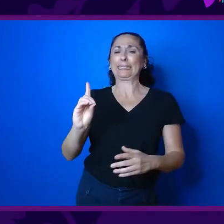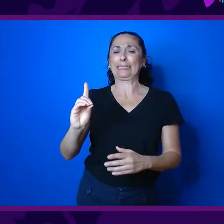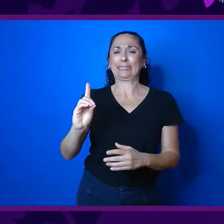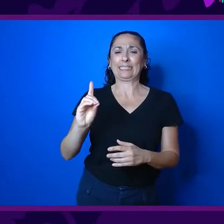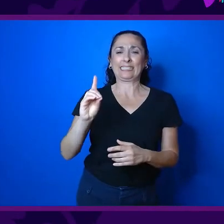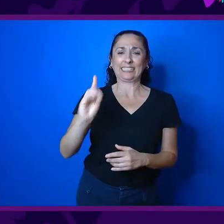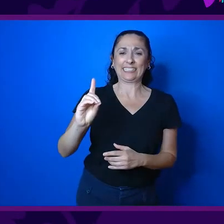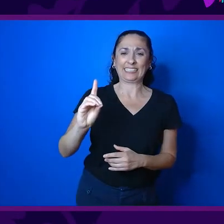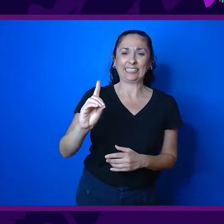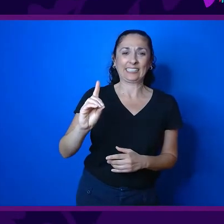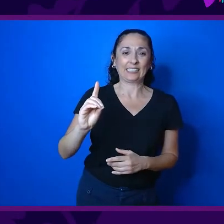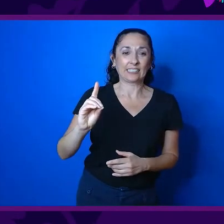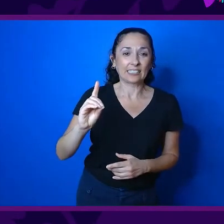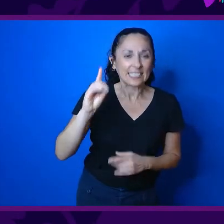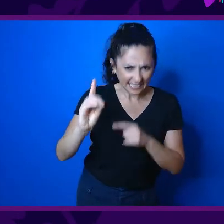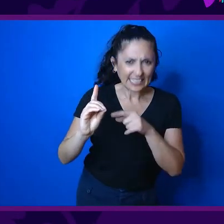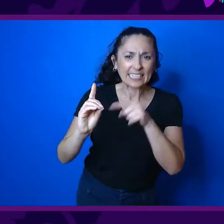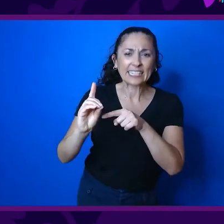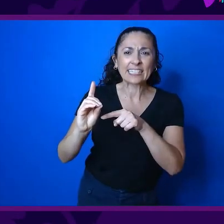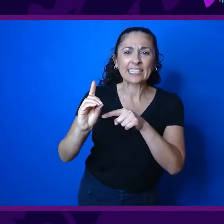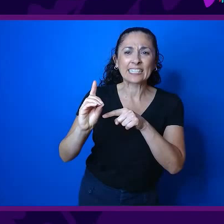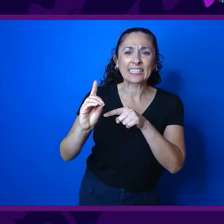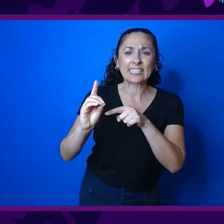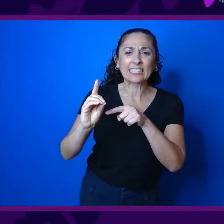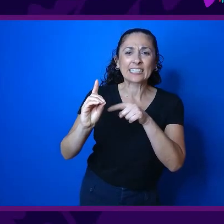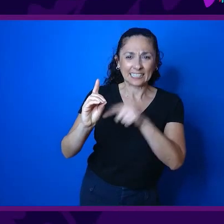Yeah. D, correct. Yes.